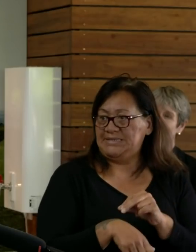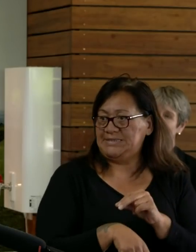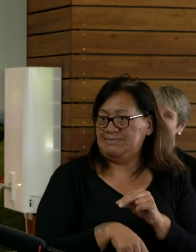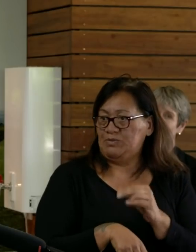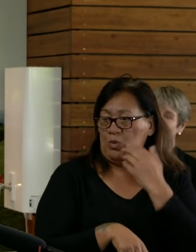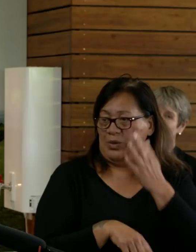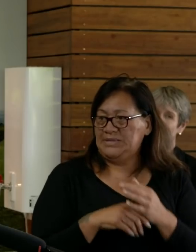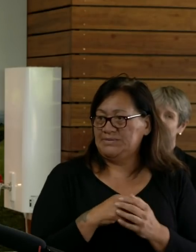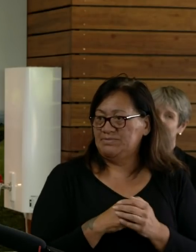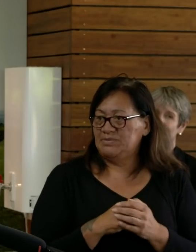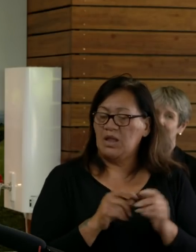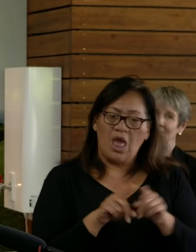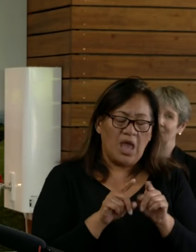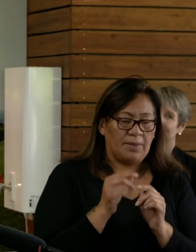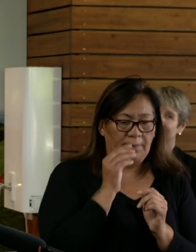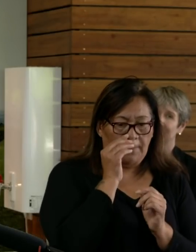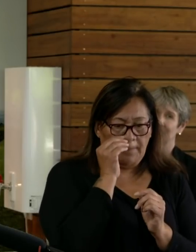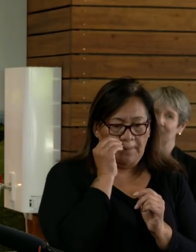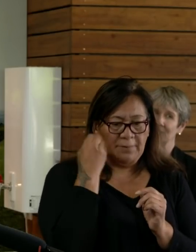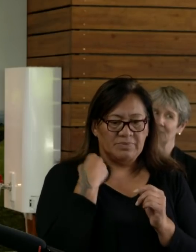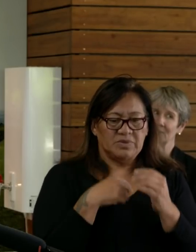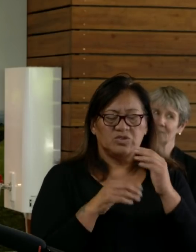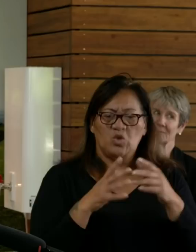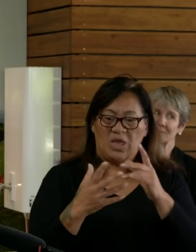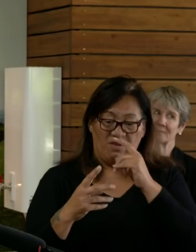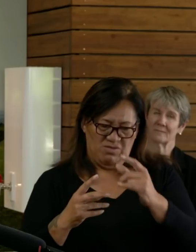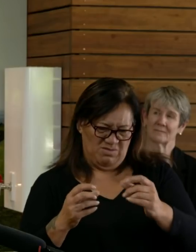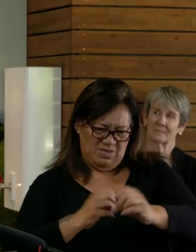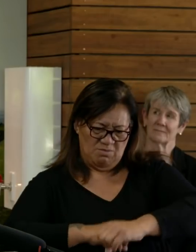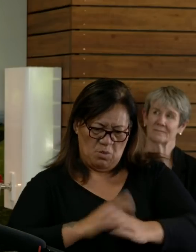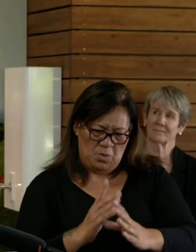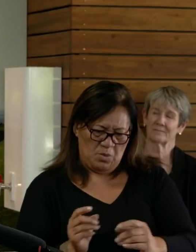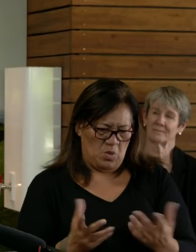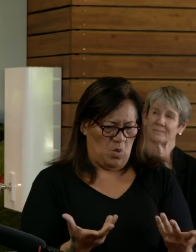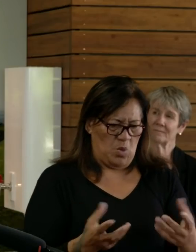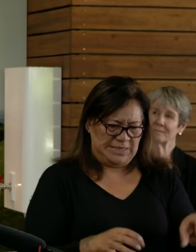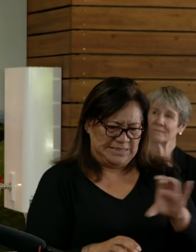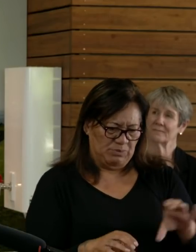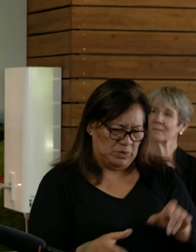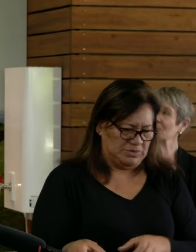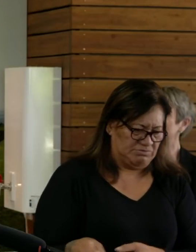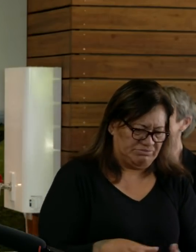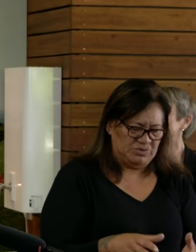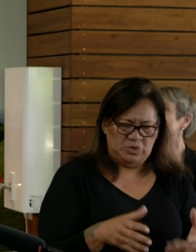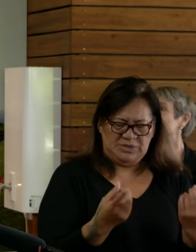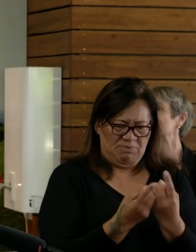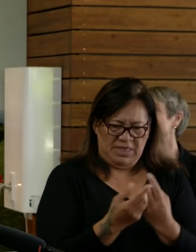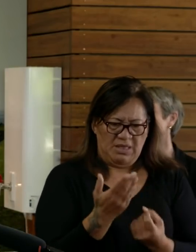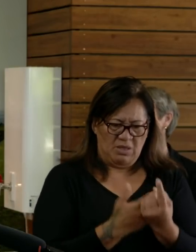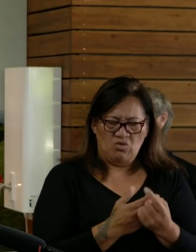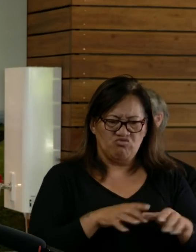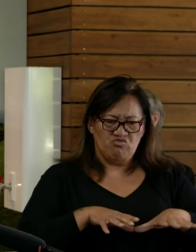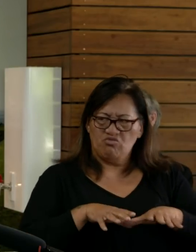the neutralisation of improvised explosive devices, chemical situations,